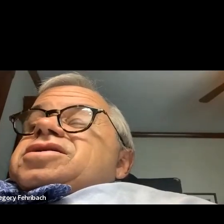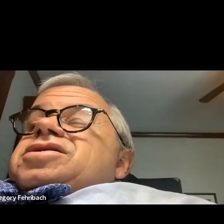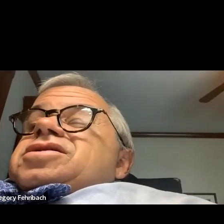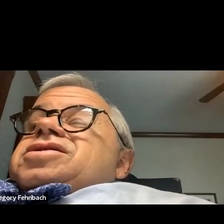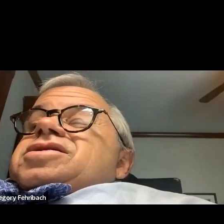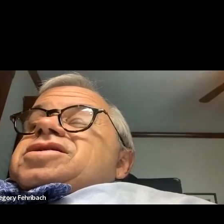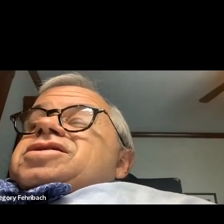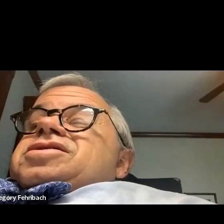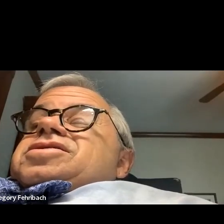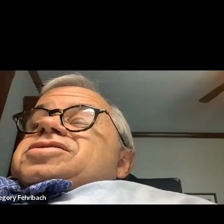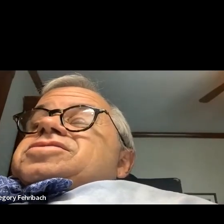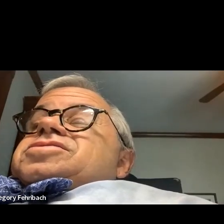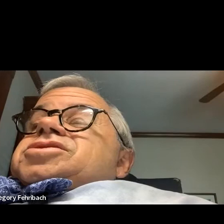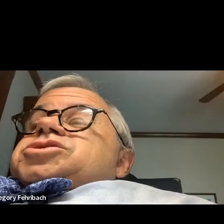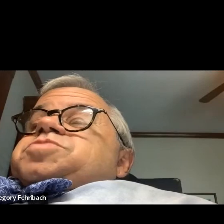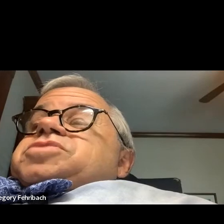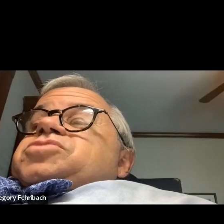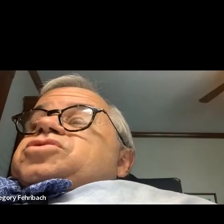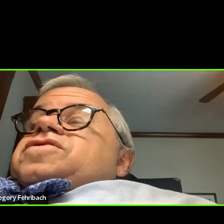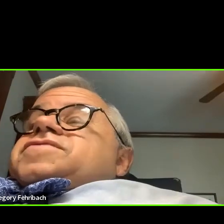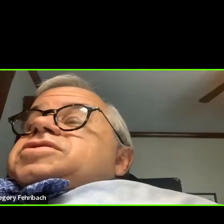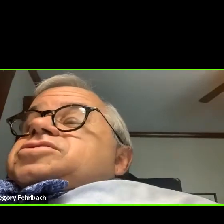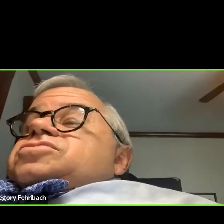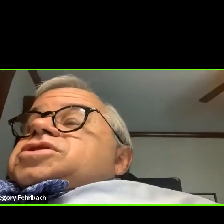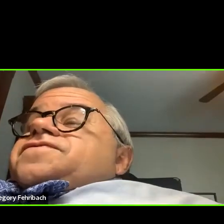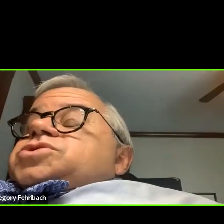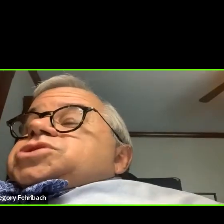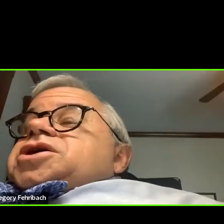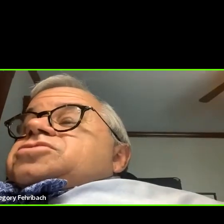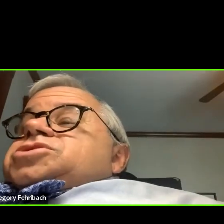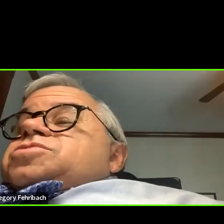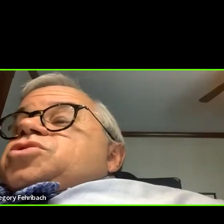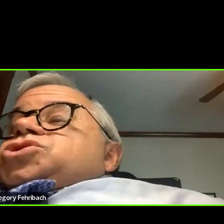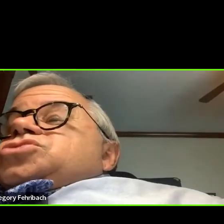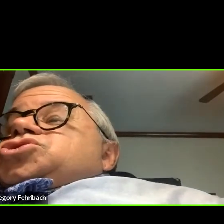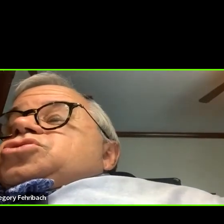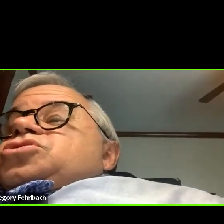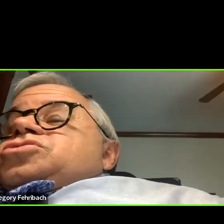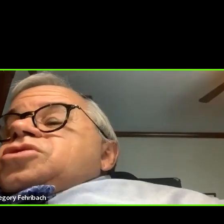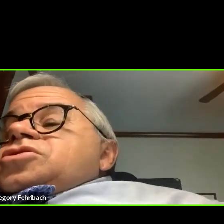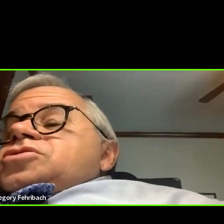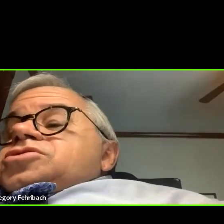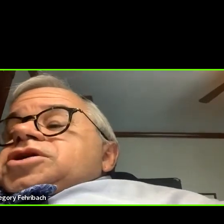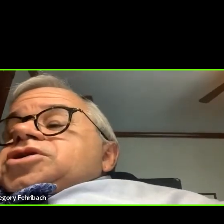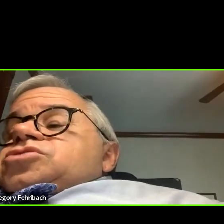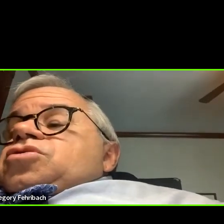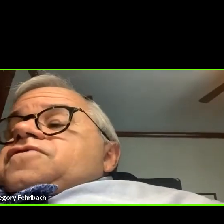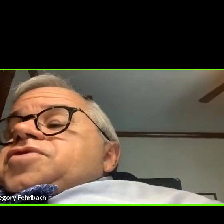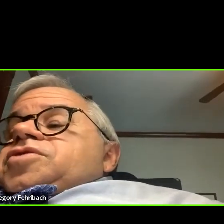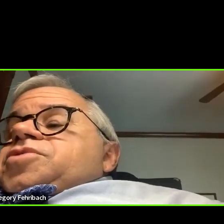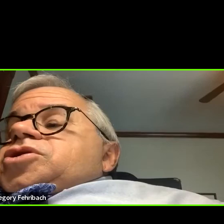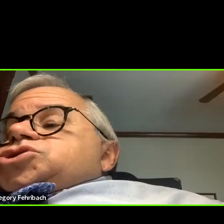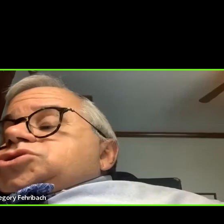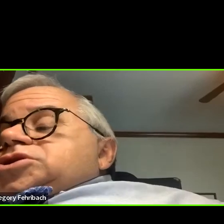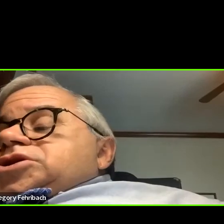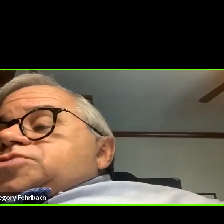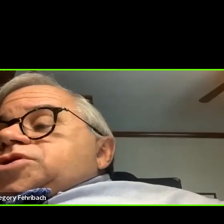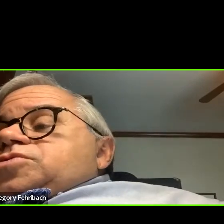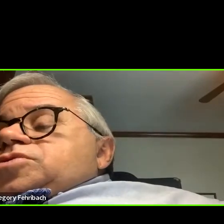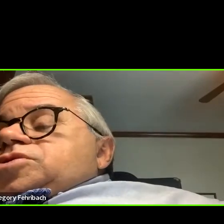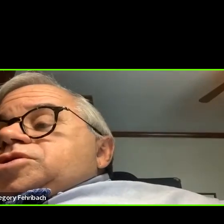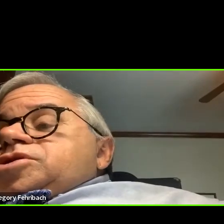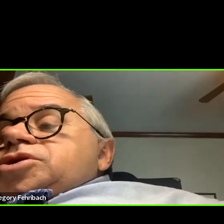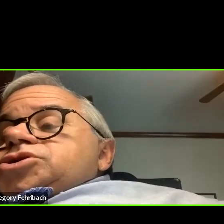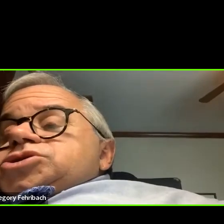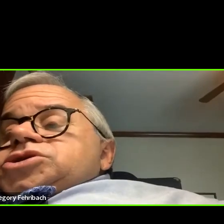Motion to adjourn. It's been moved. No need for a second on this. A motion to adjourn. Thank you all very much, and